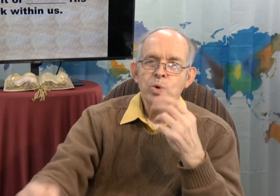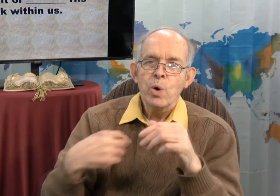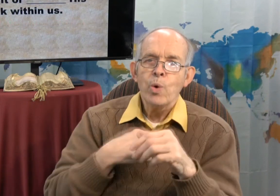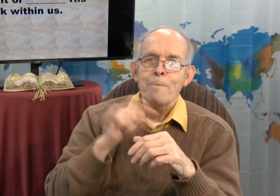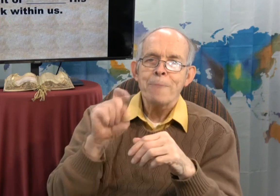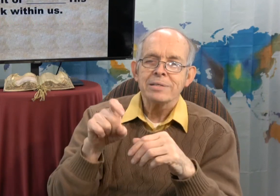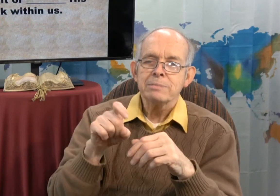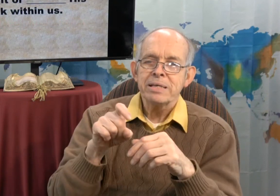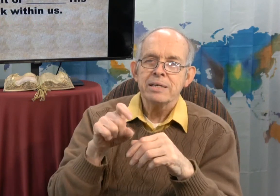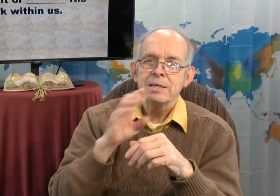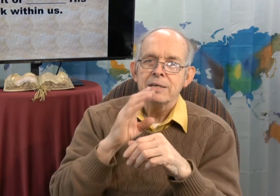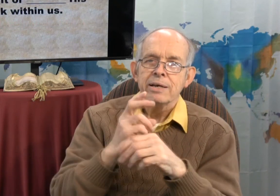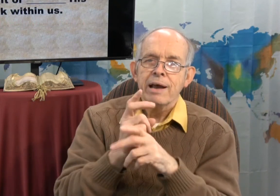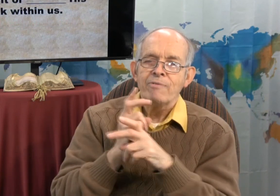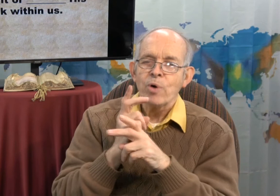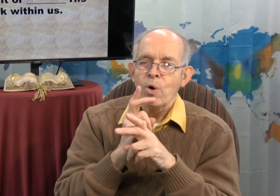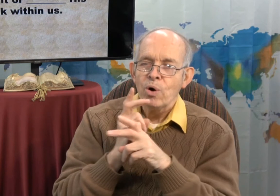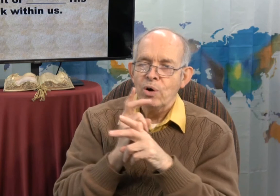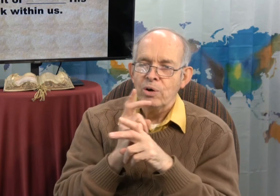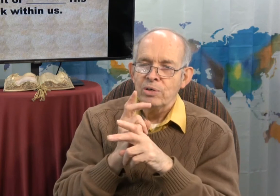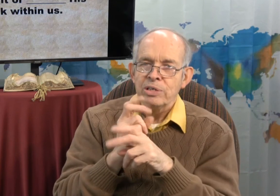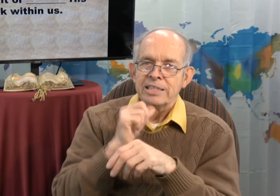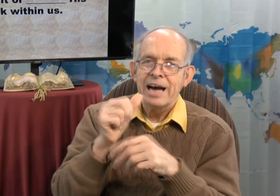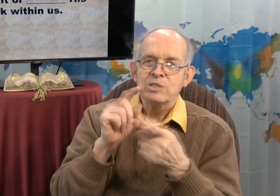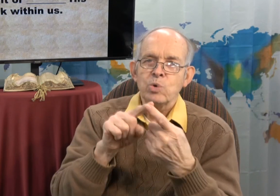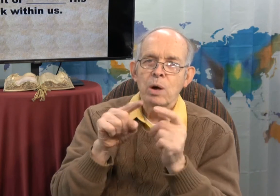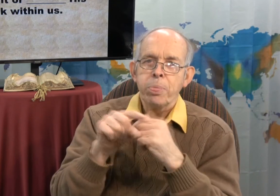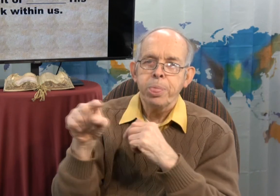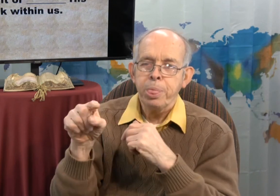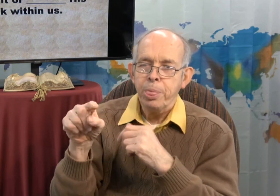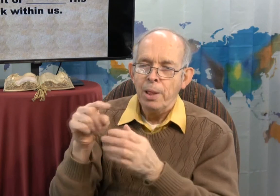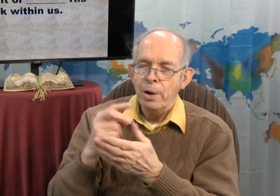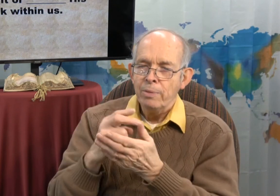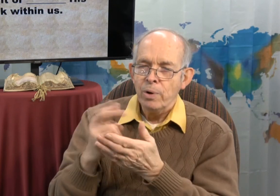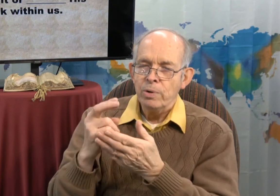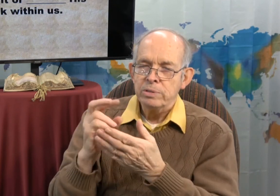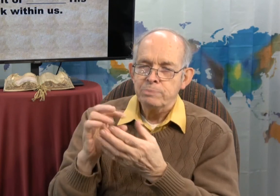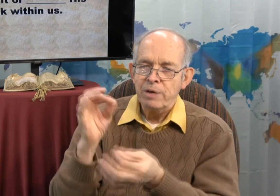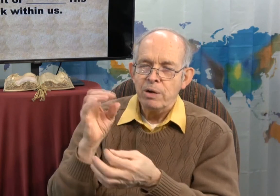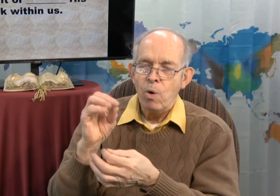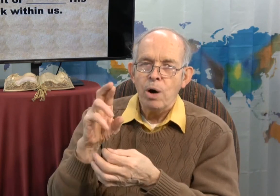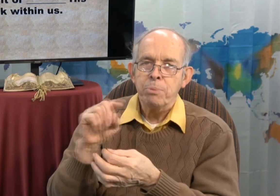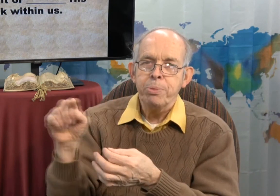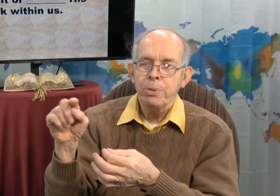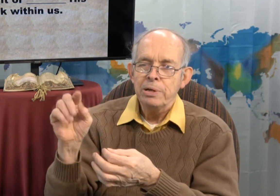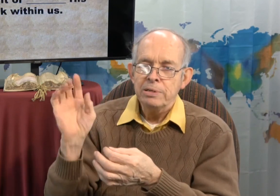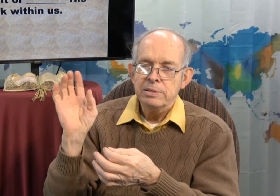We must be careful not to the Holy Spirit works